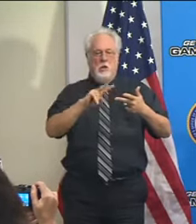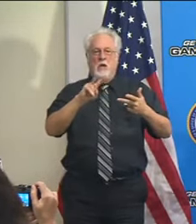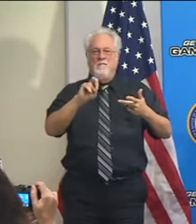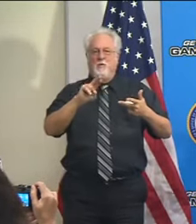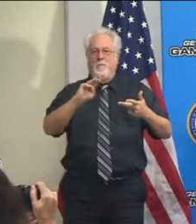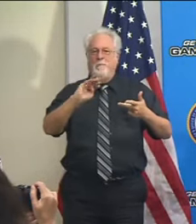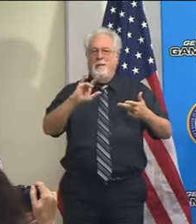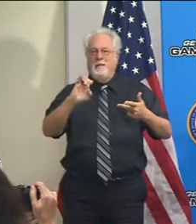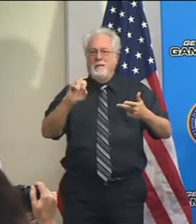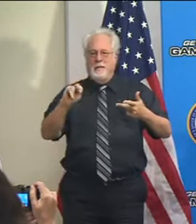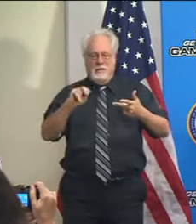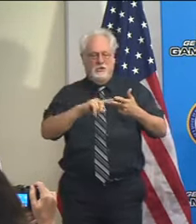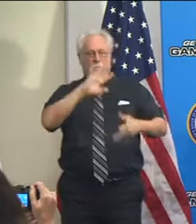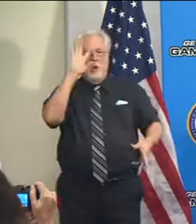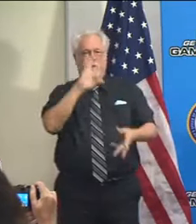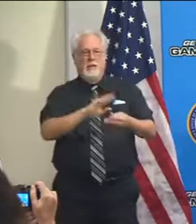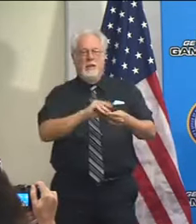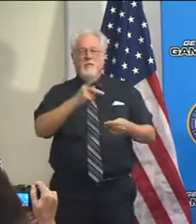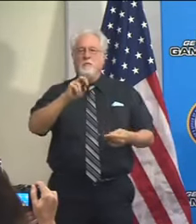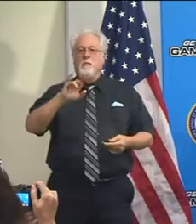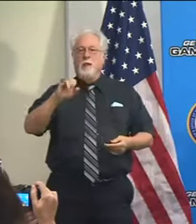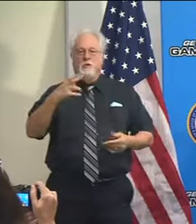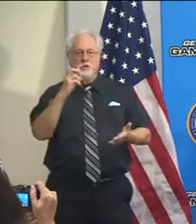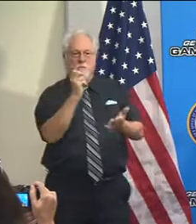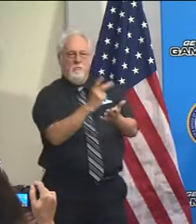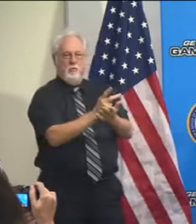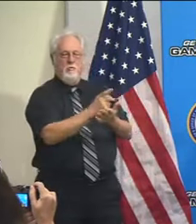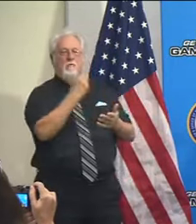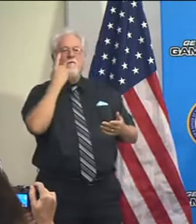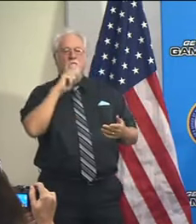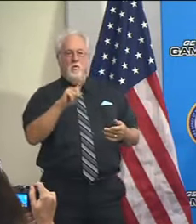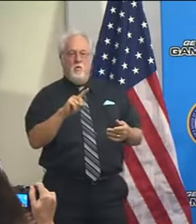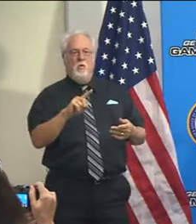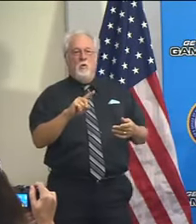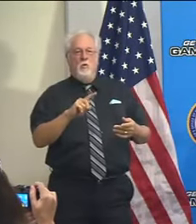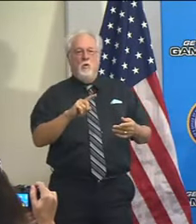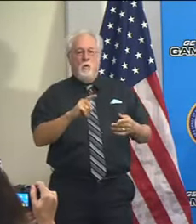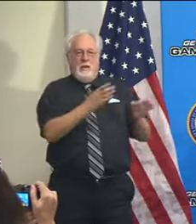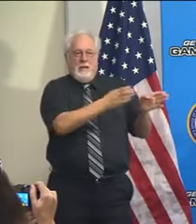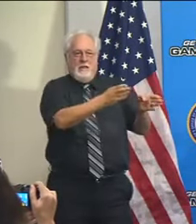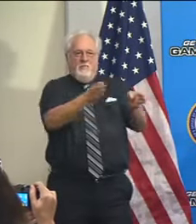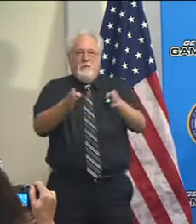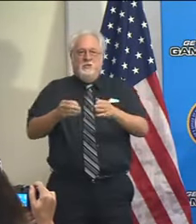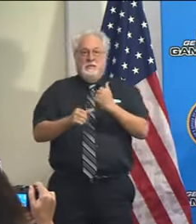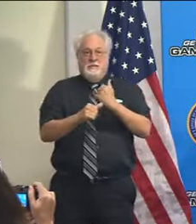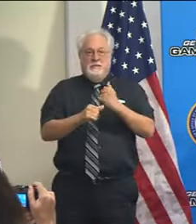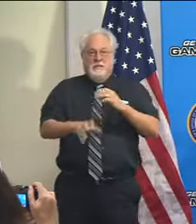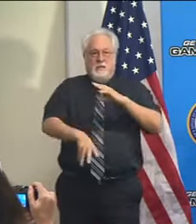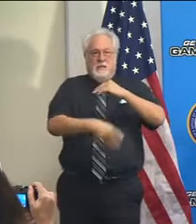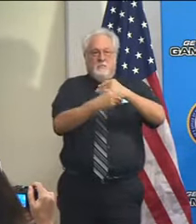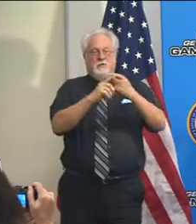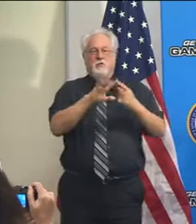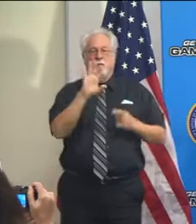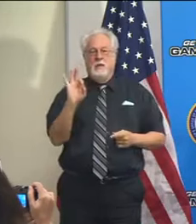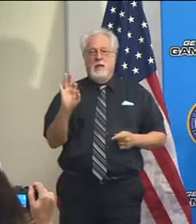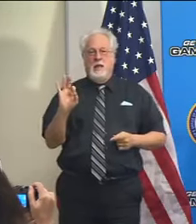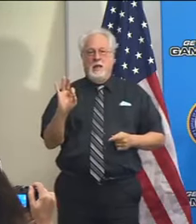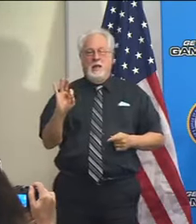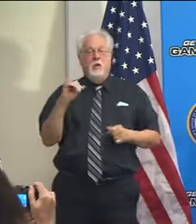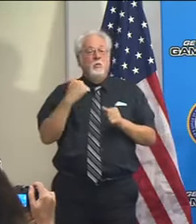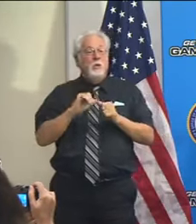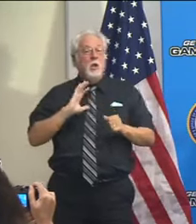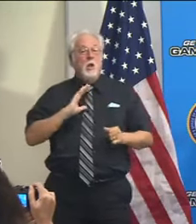So this brings the total number of parishes approved for individual assistance to 9. As you will